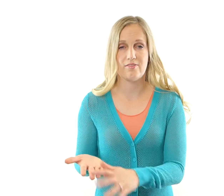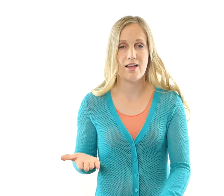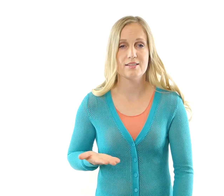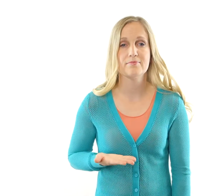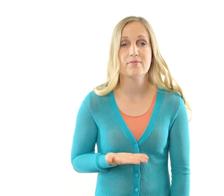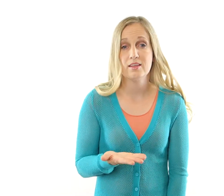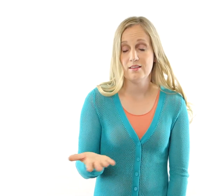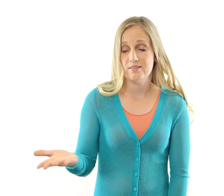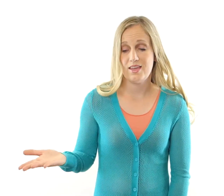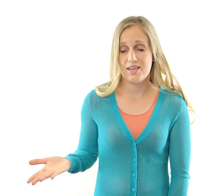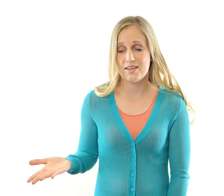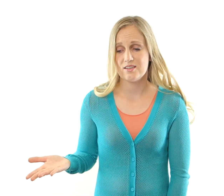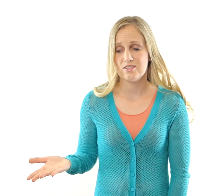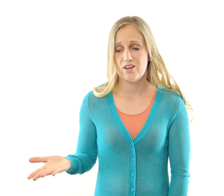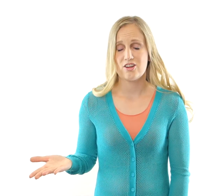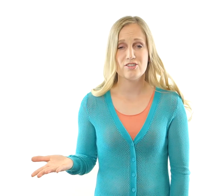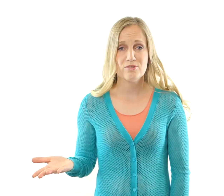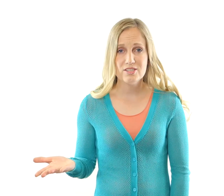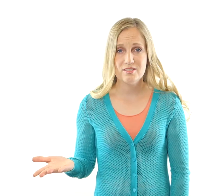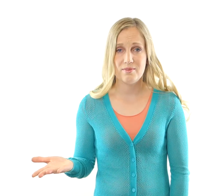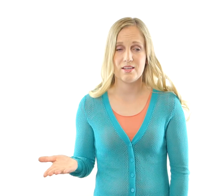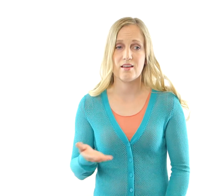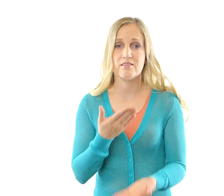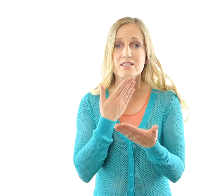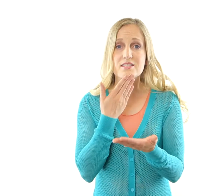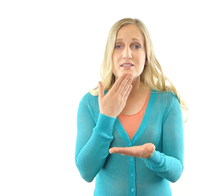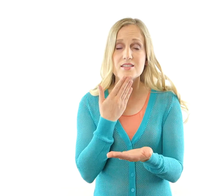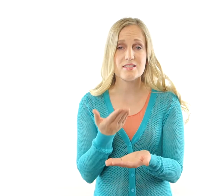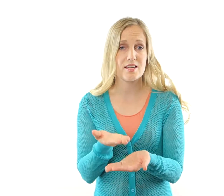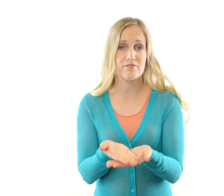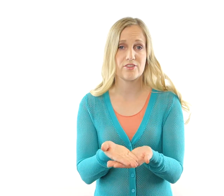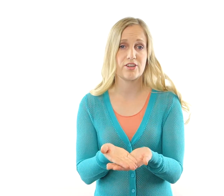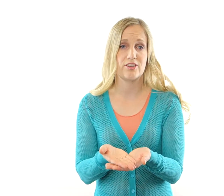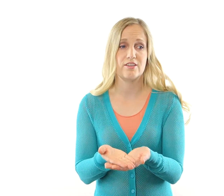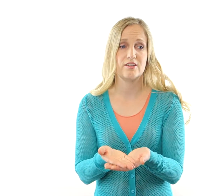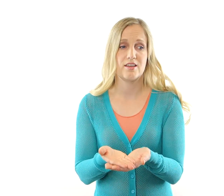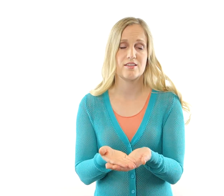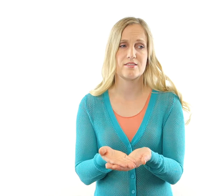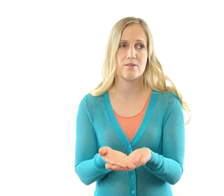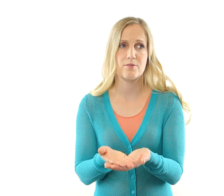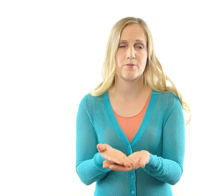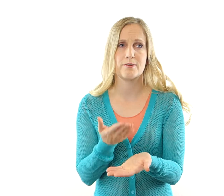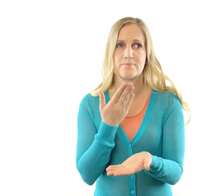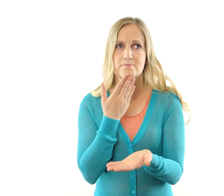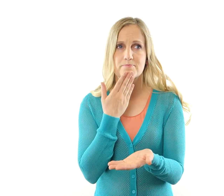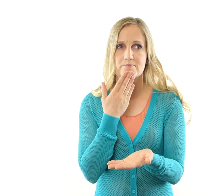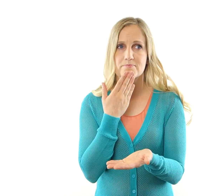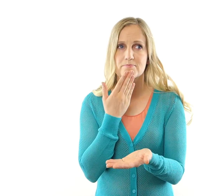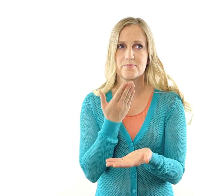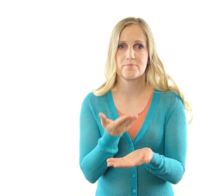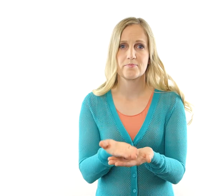flat. They are so good to me. Now, this is a sign for good. And so,